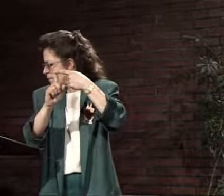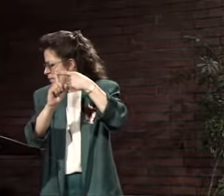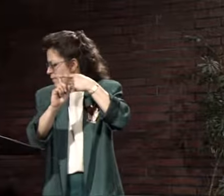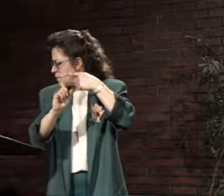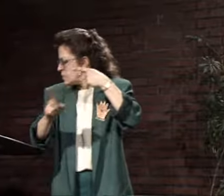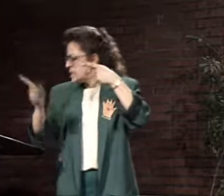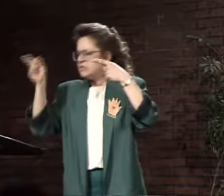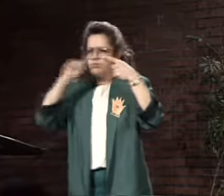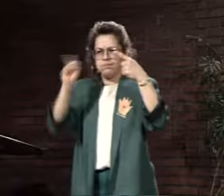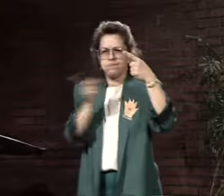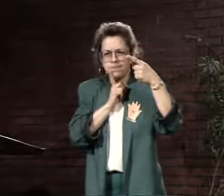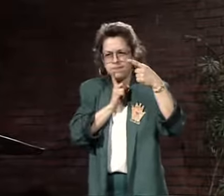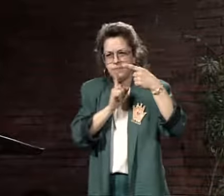Number 1, deaf.